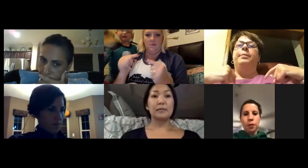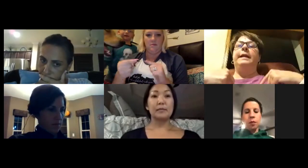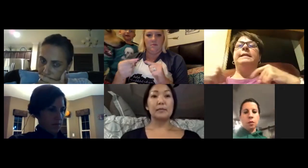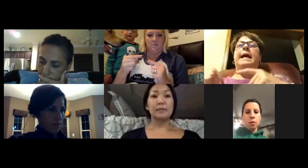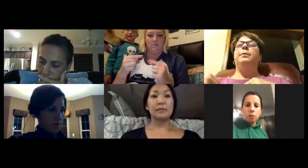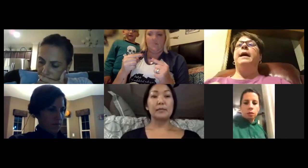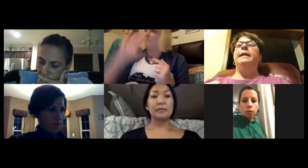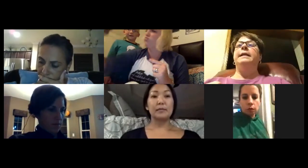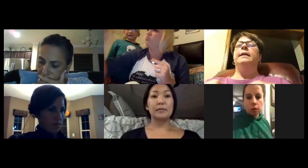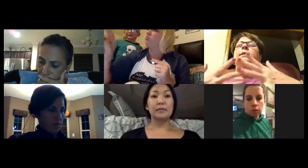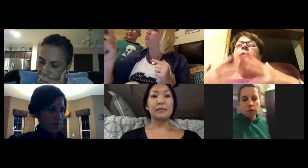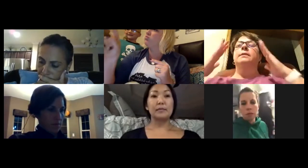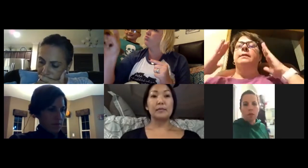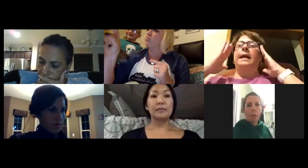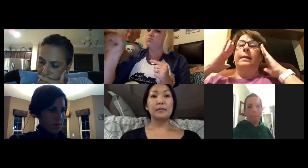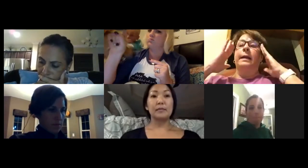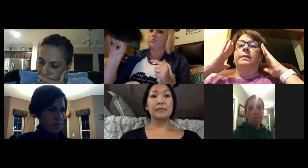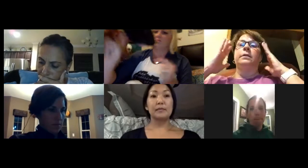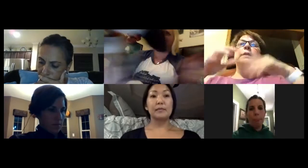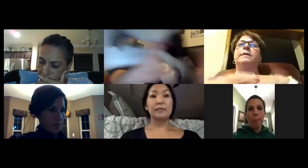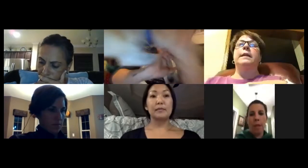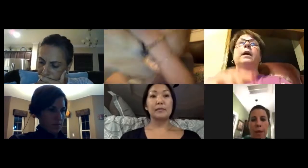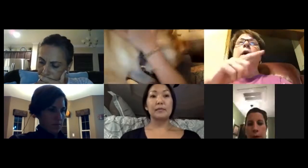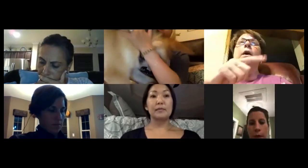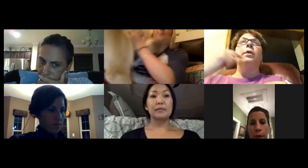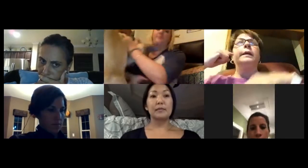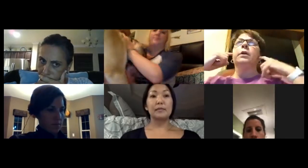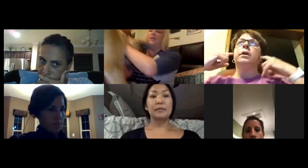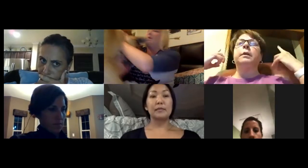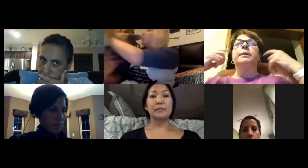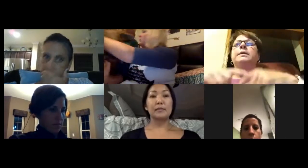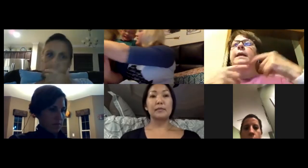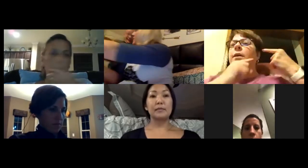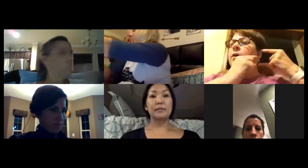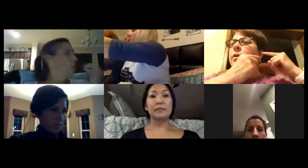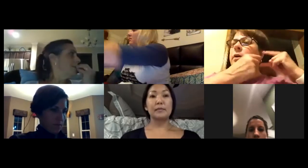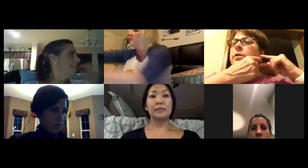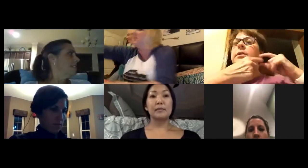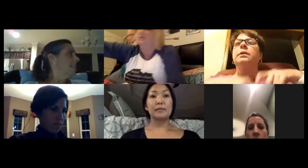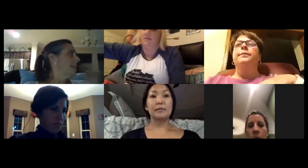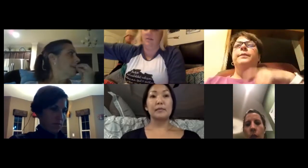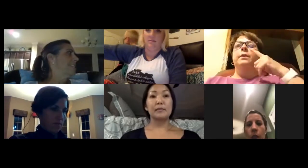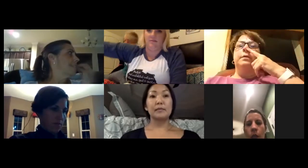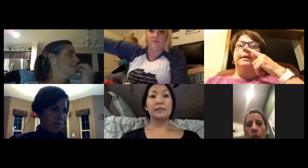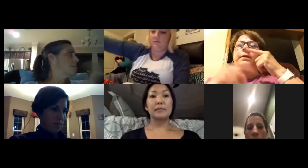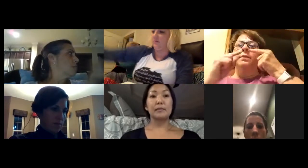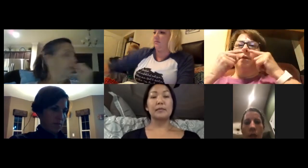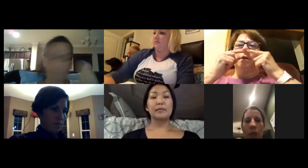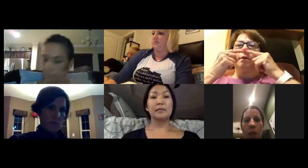on your body to say that. You don't have to say, oh, ear hurt, but just say, oh, hurt. Oh, my nose hurt,